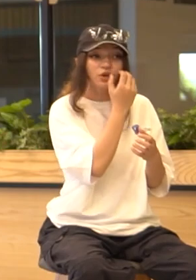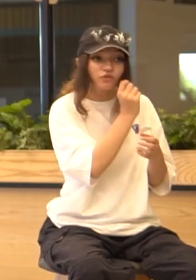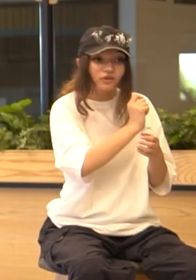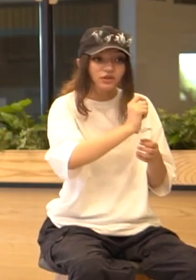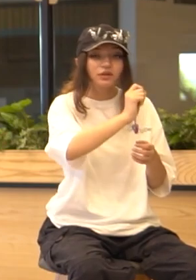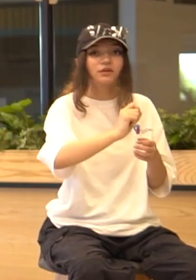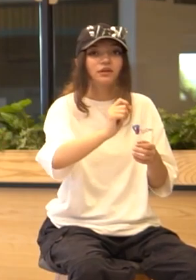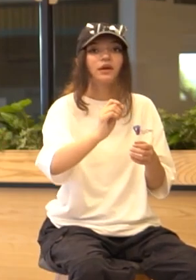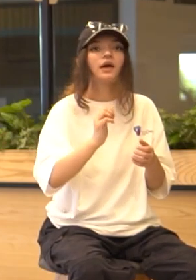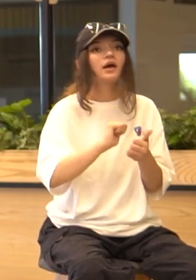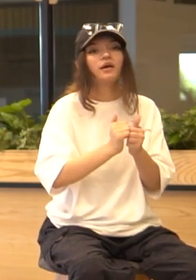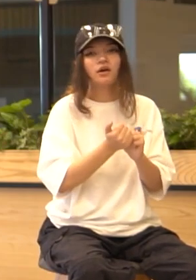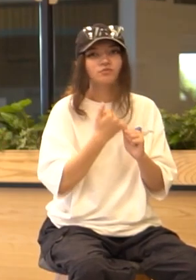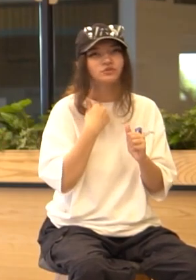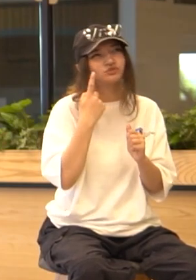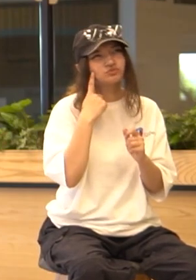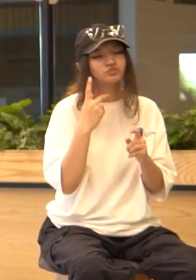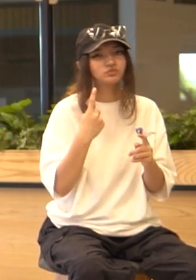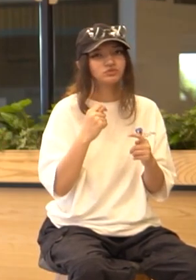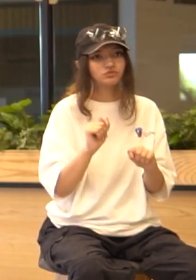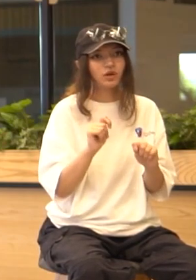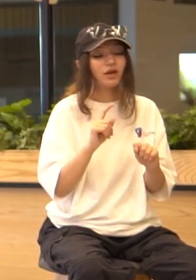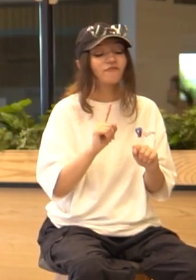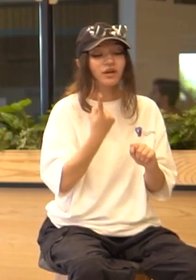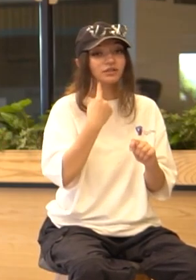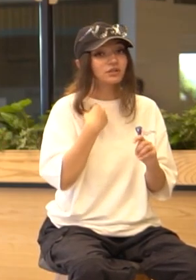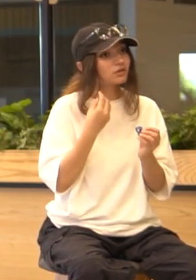started with the very basics, learning the alphabet.